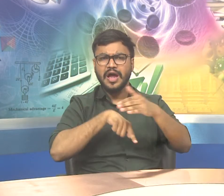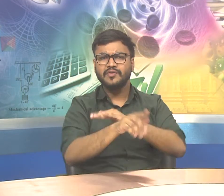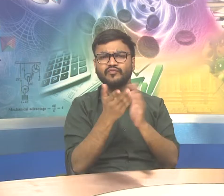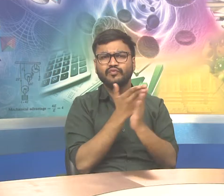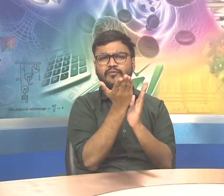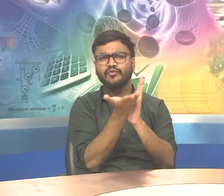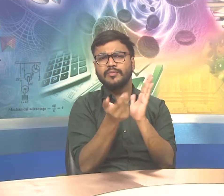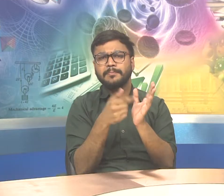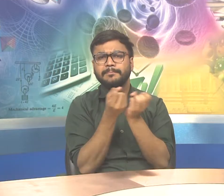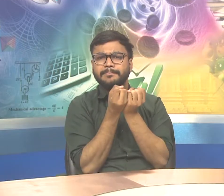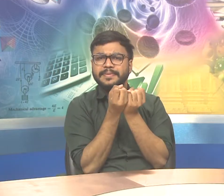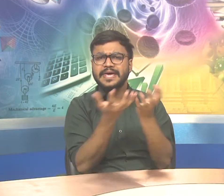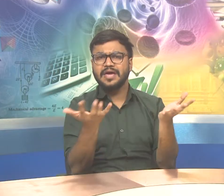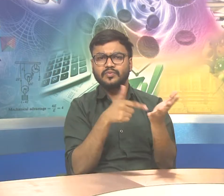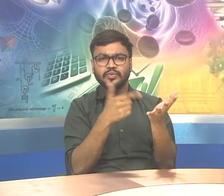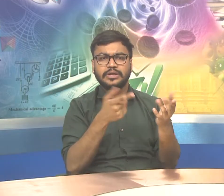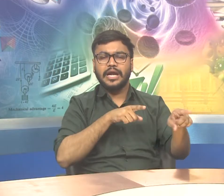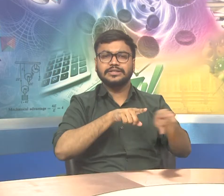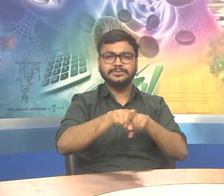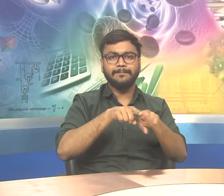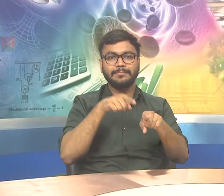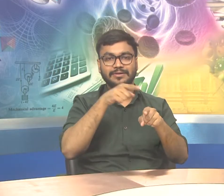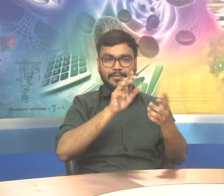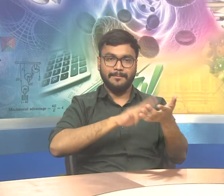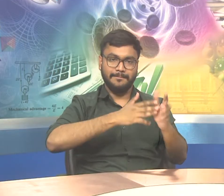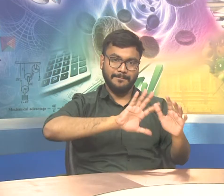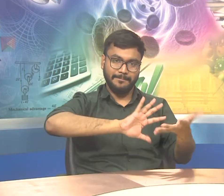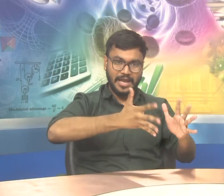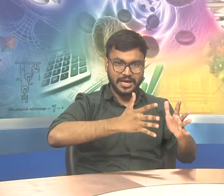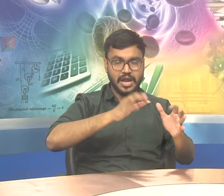has energy which gets from food.